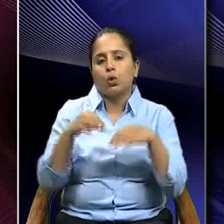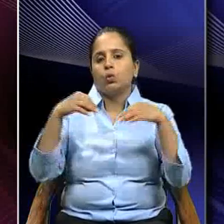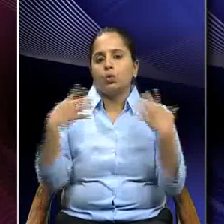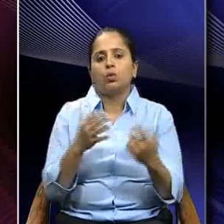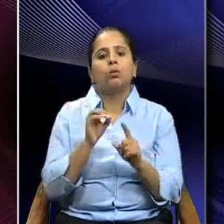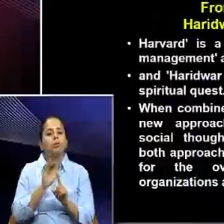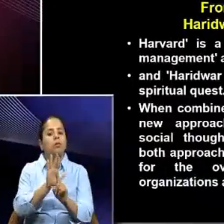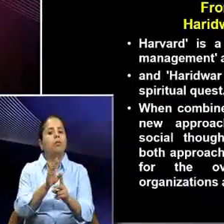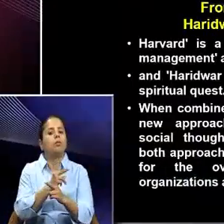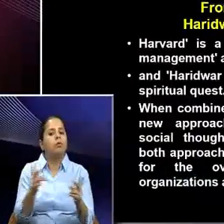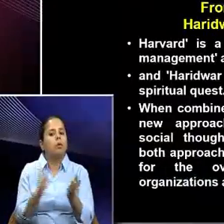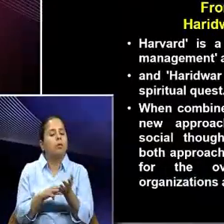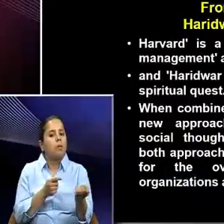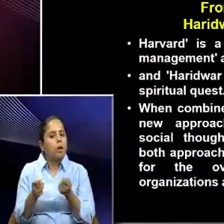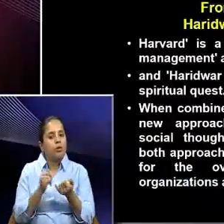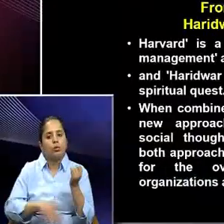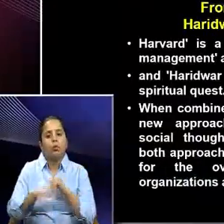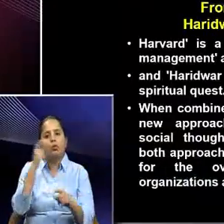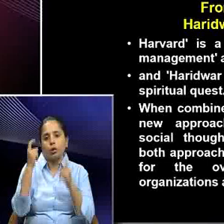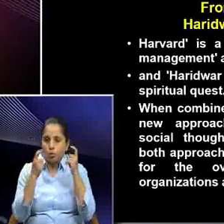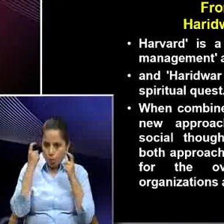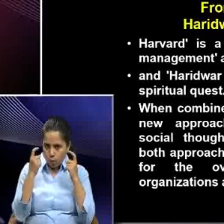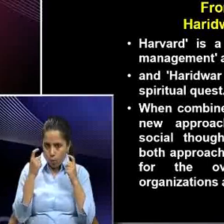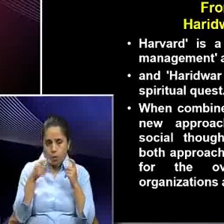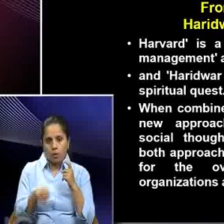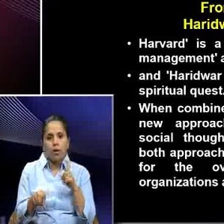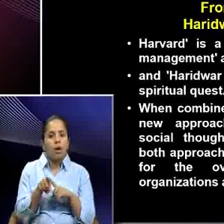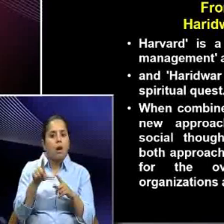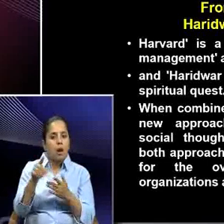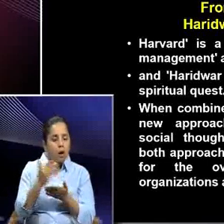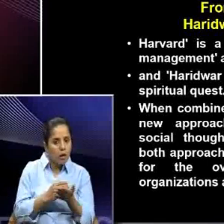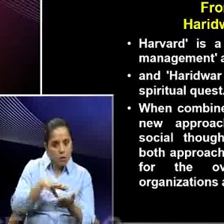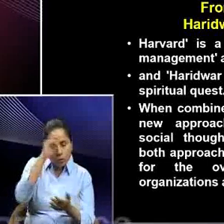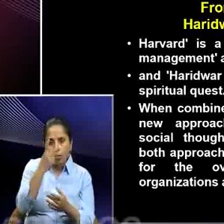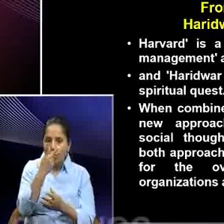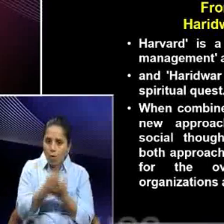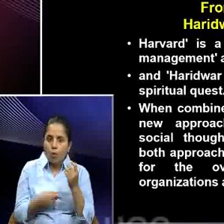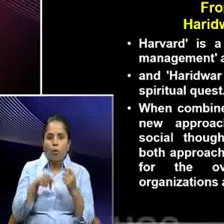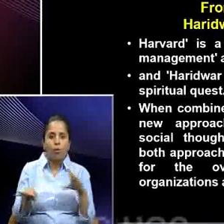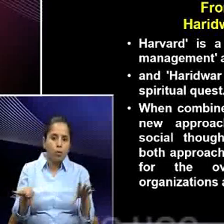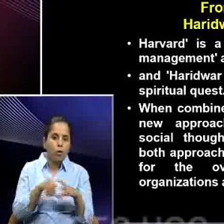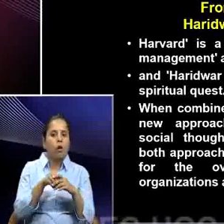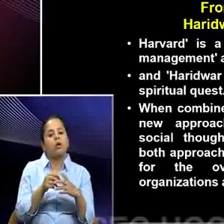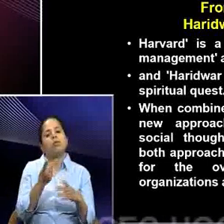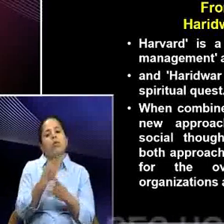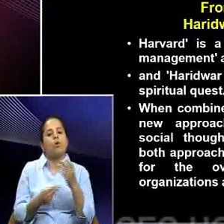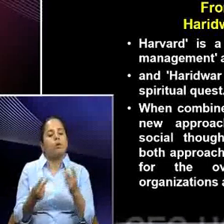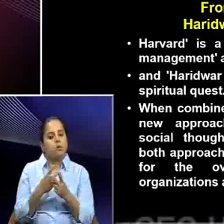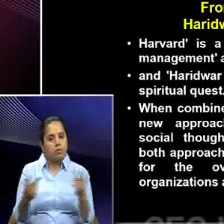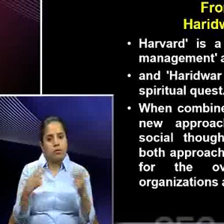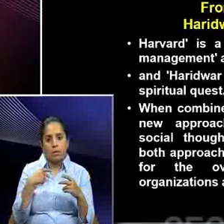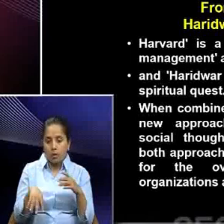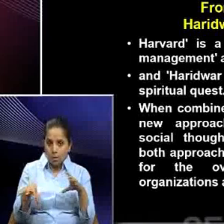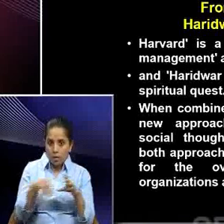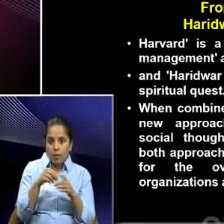to management and social thought, wherein lessons from both approaches are combined together. We are combining the